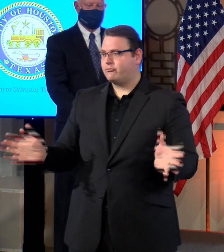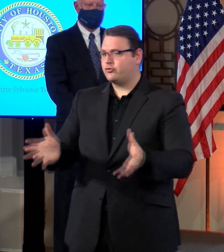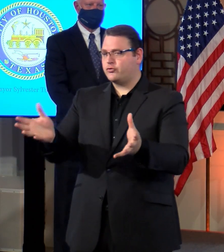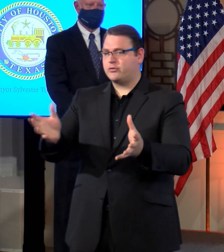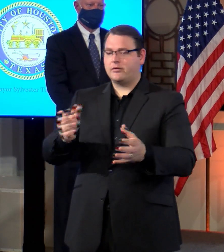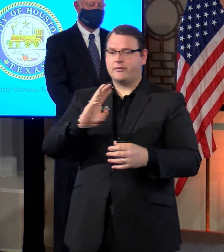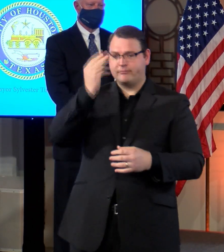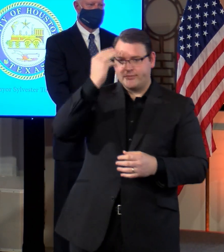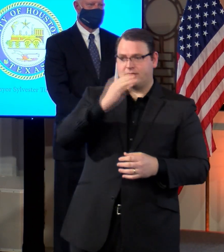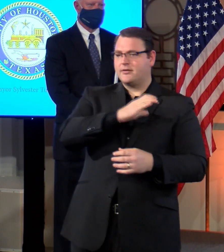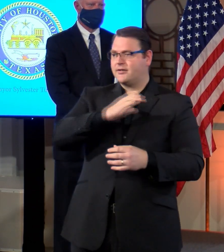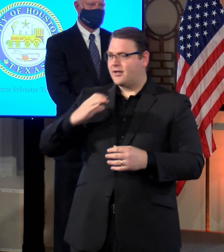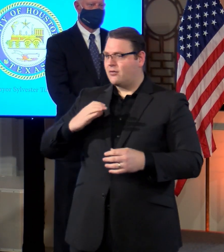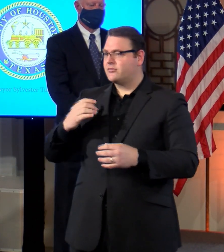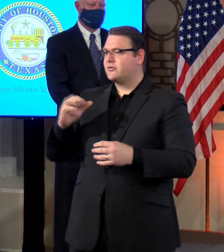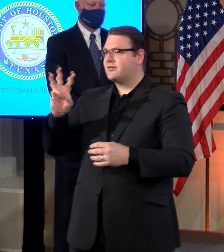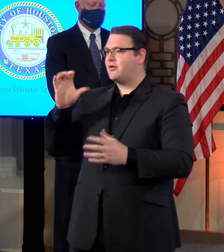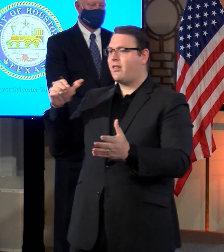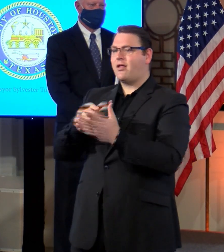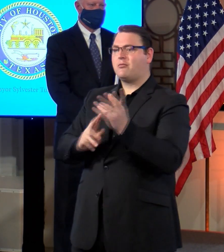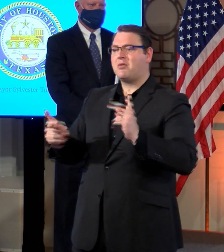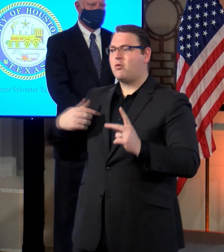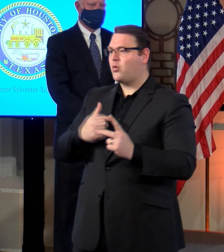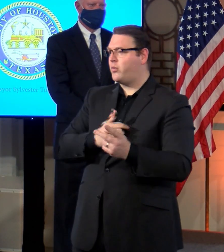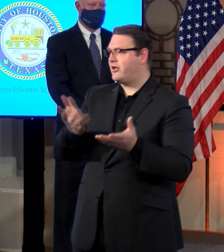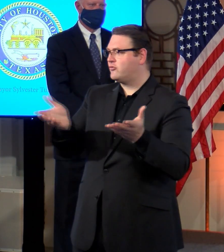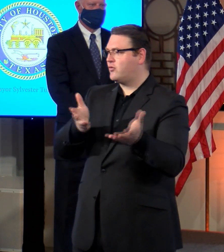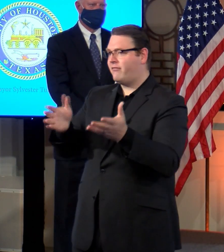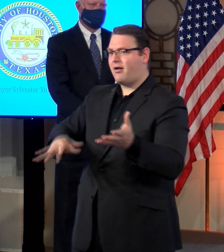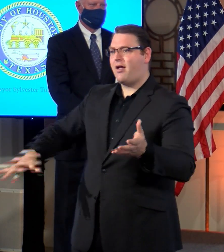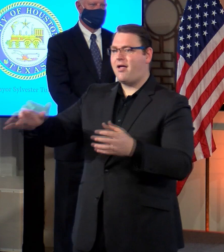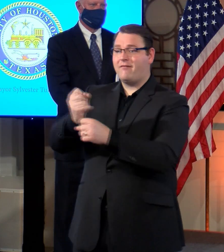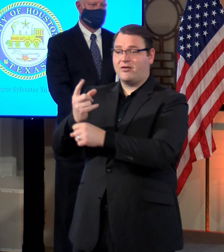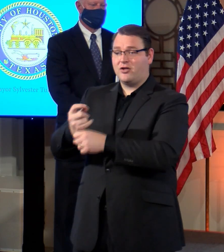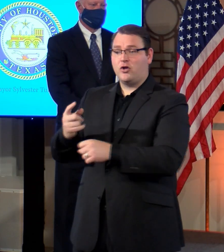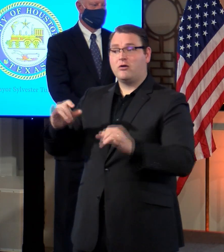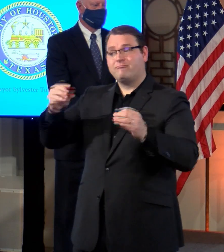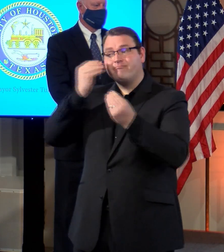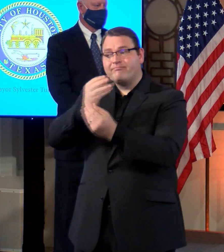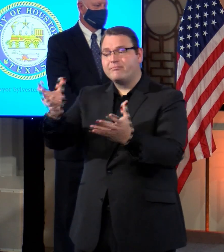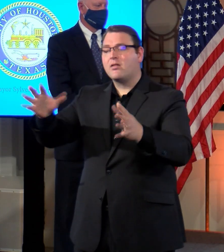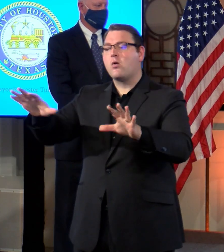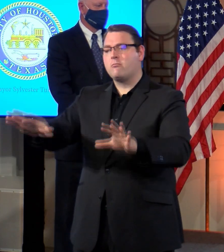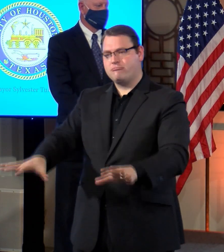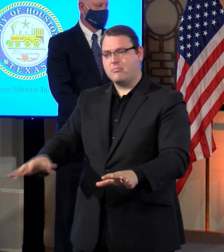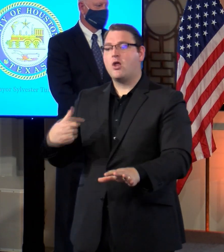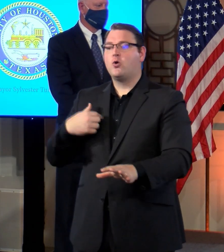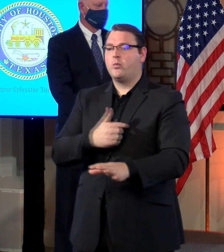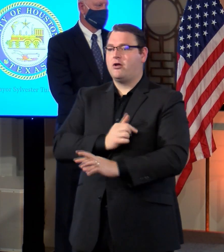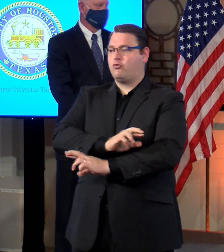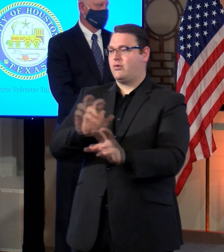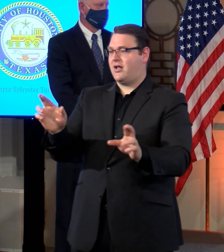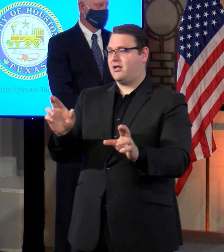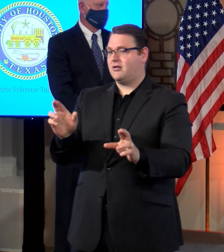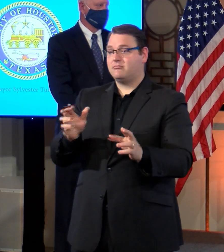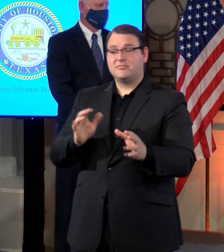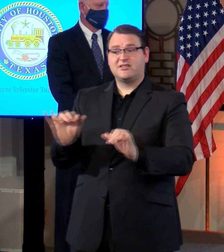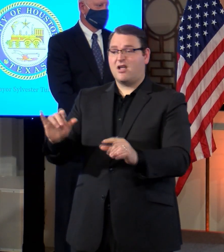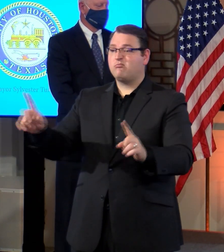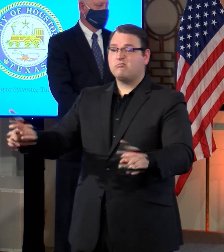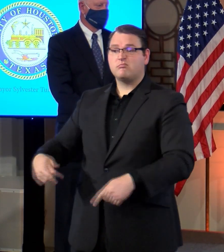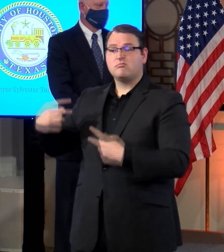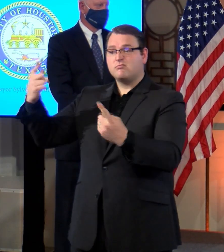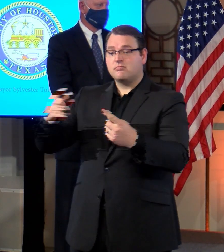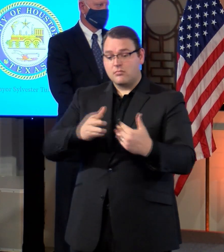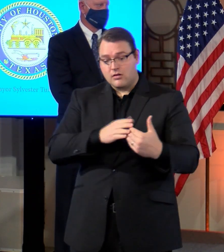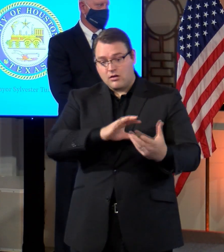600,000 people we serve every year, we are prepared, as we have after every disaster, to effectively and efficiently get these resources